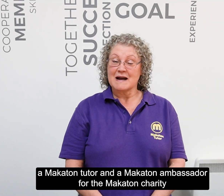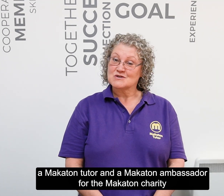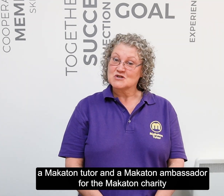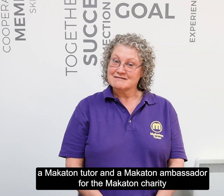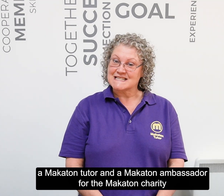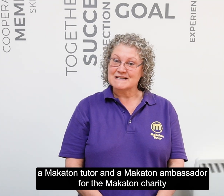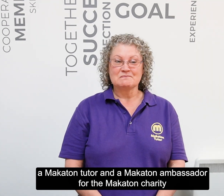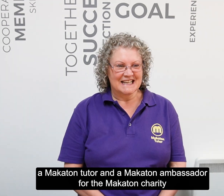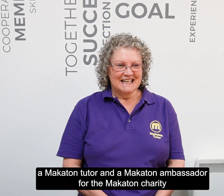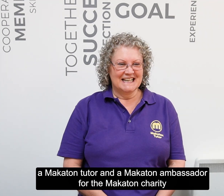Makaton charity.